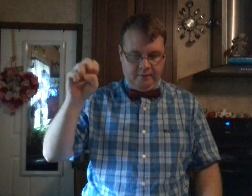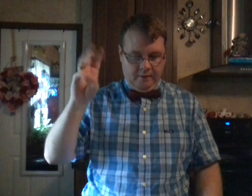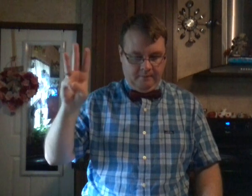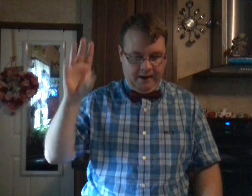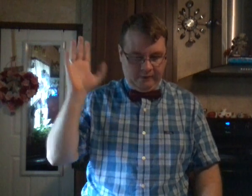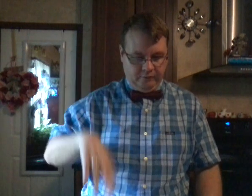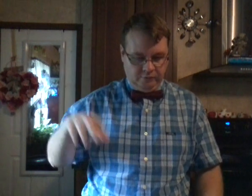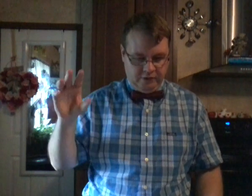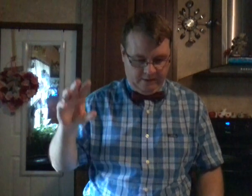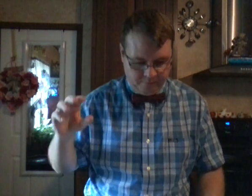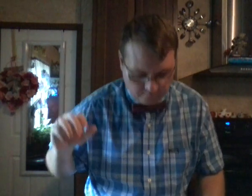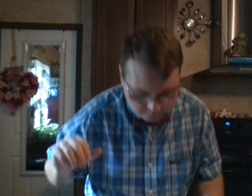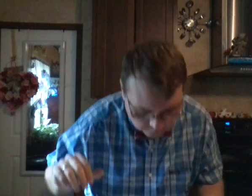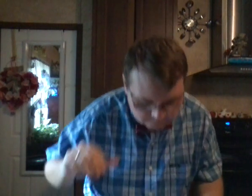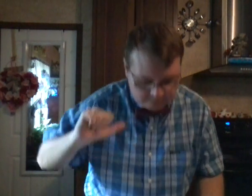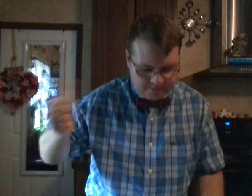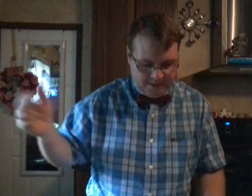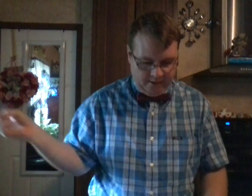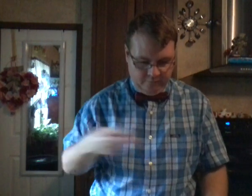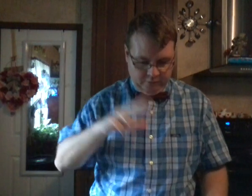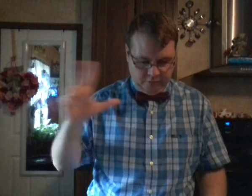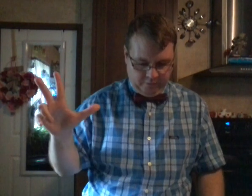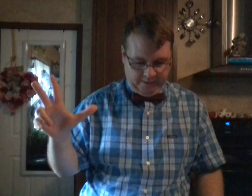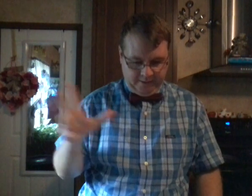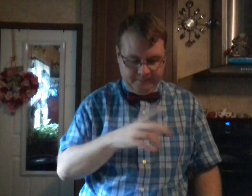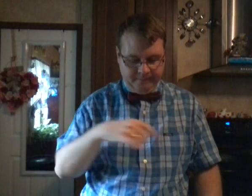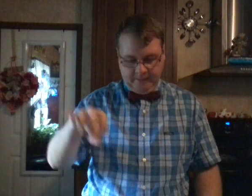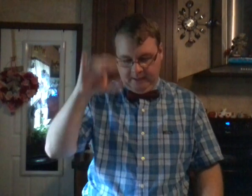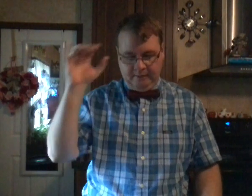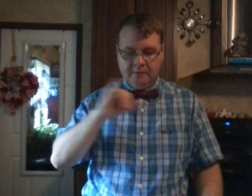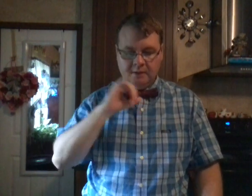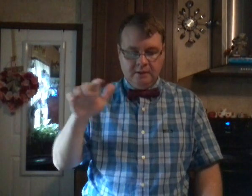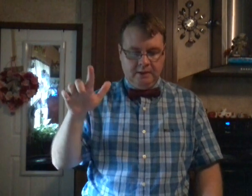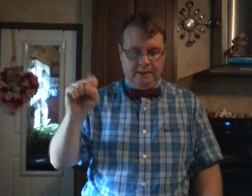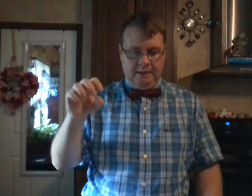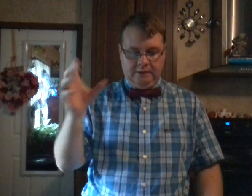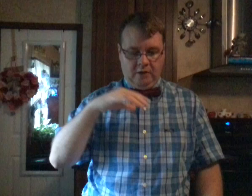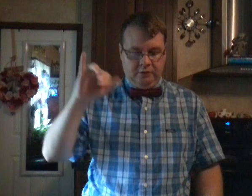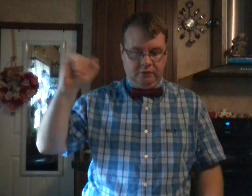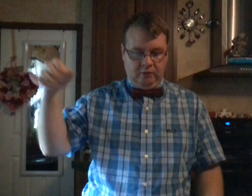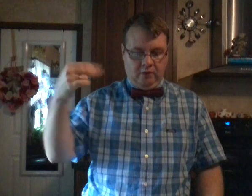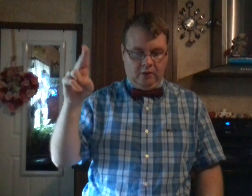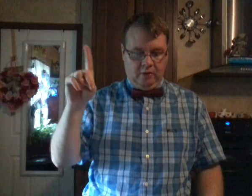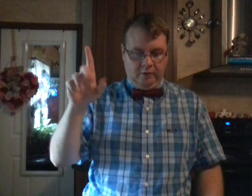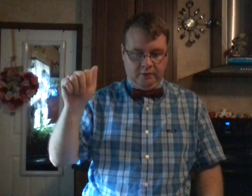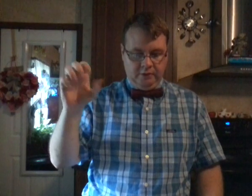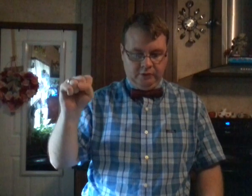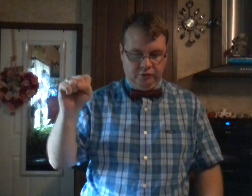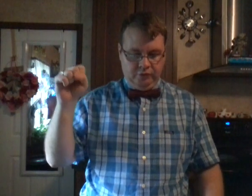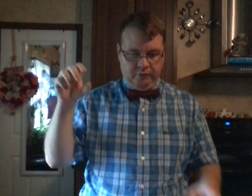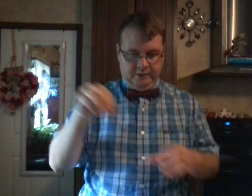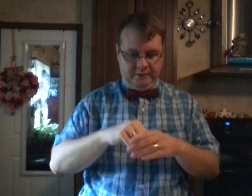Matthew chapter 10 verse 3. And he is also called Judas